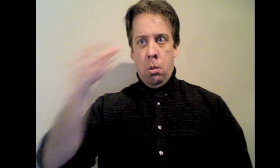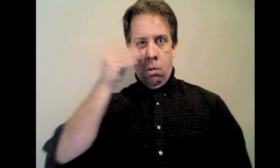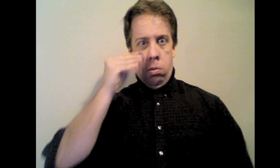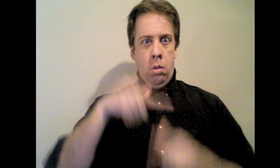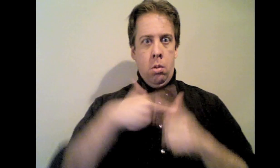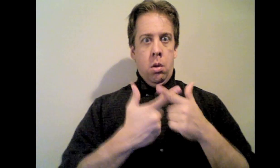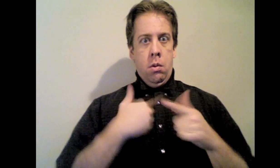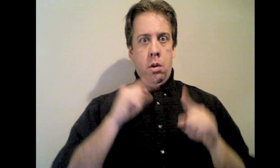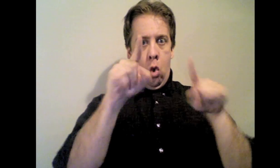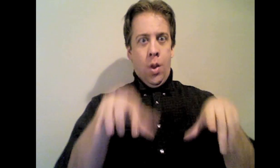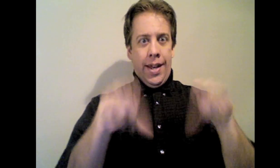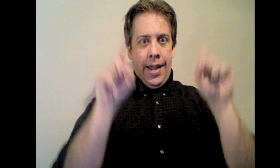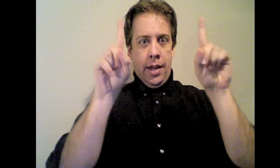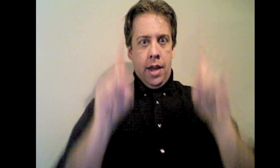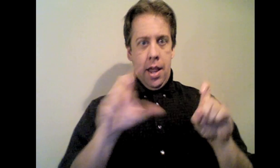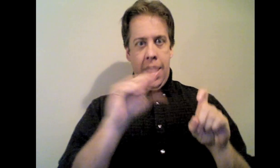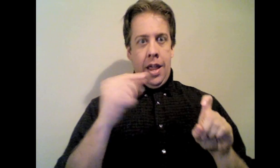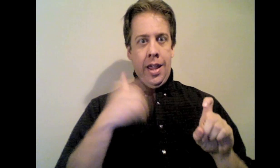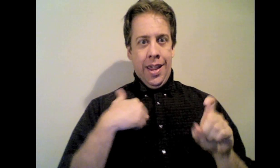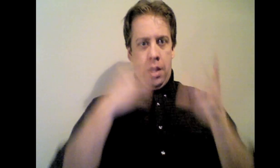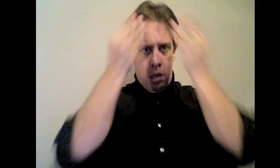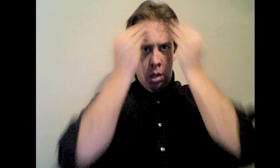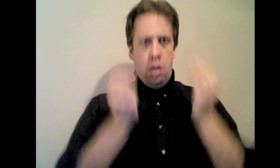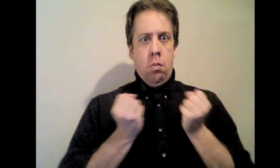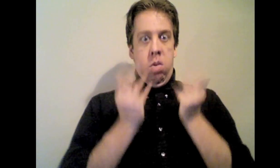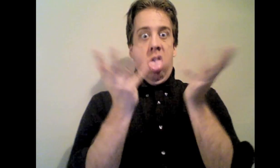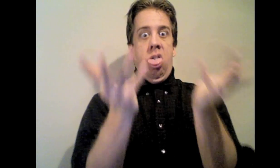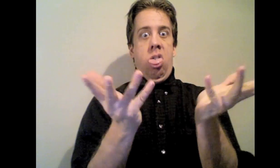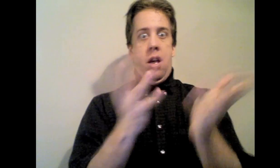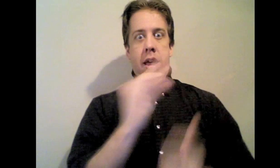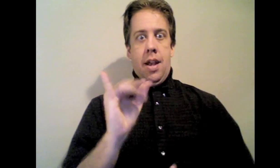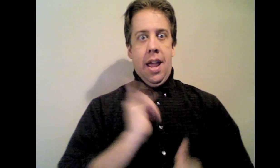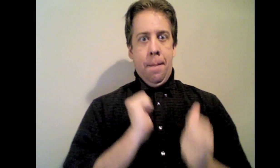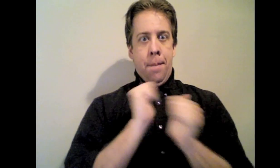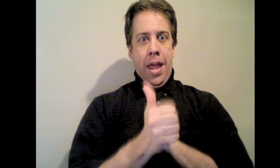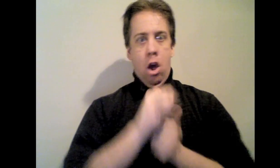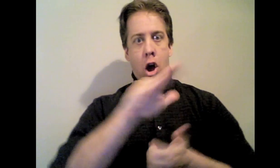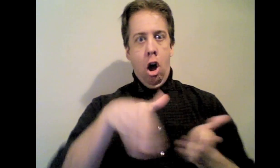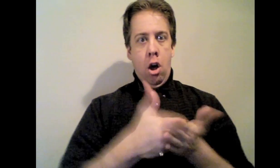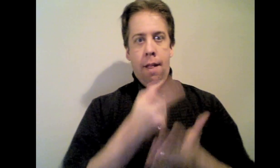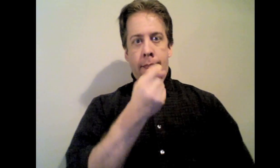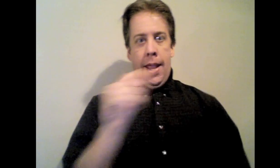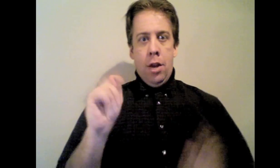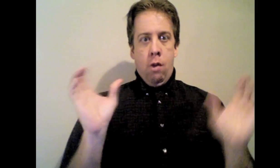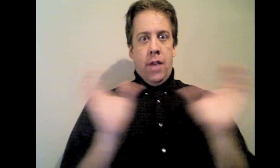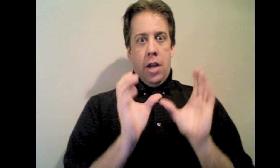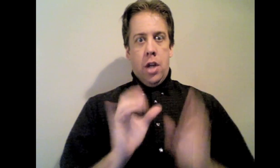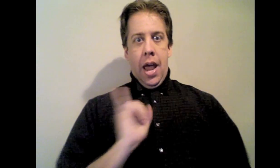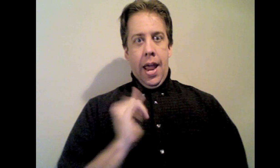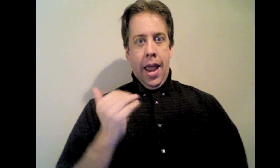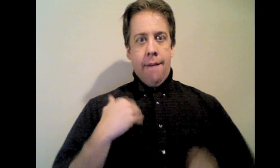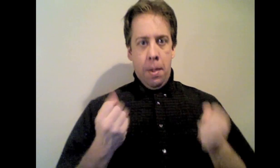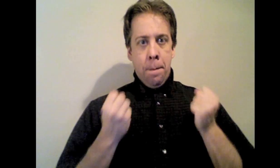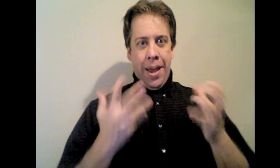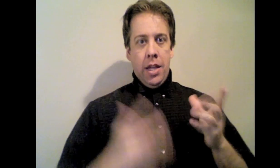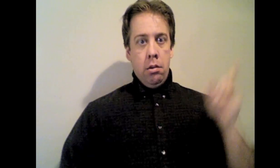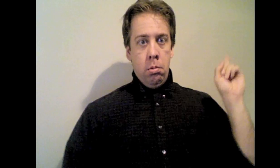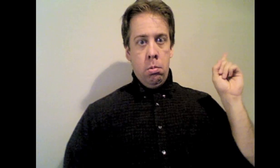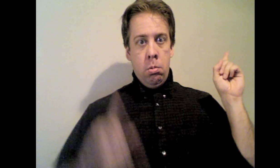I remember. I meet a deaf person, I remember. I take the test, and I show that I remember. And I pass all of these certification tests. I